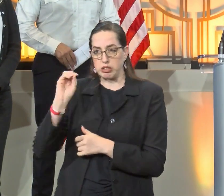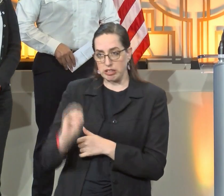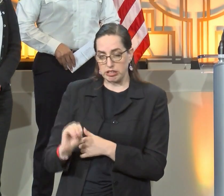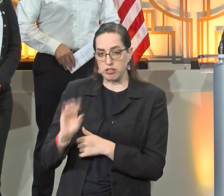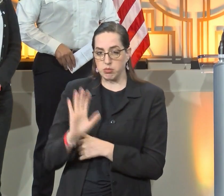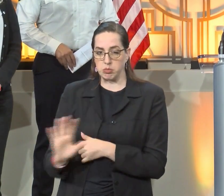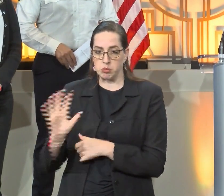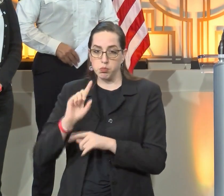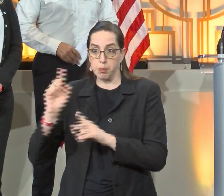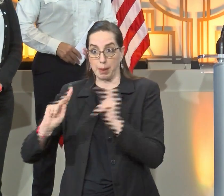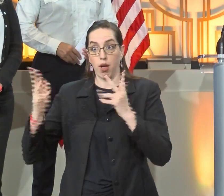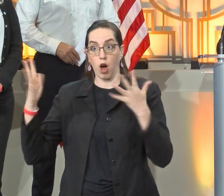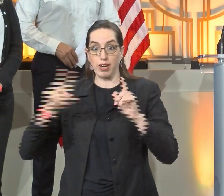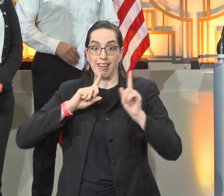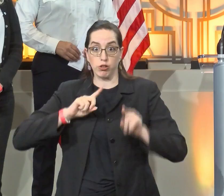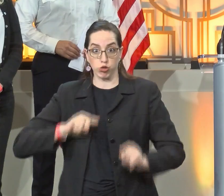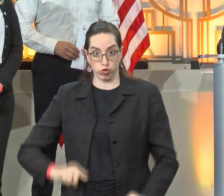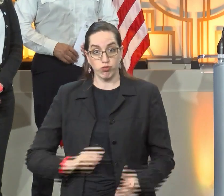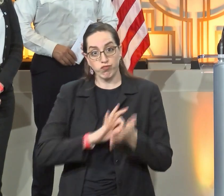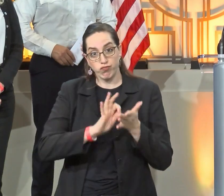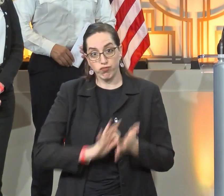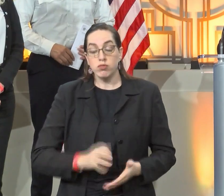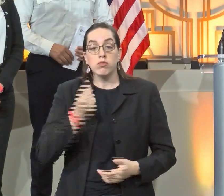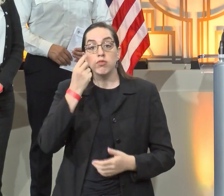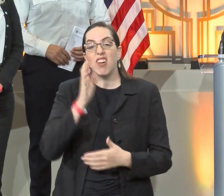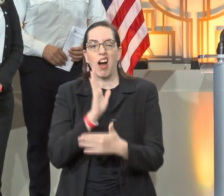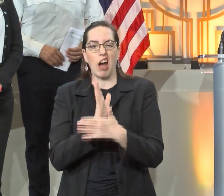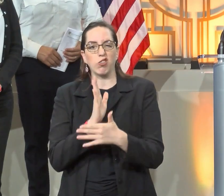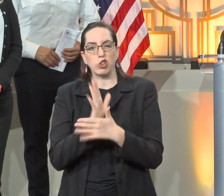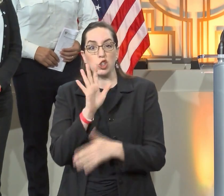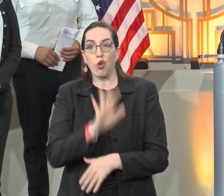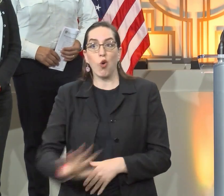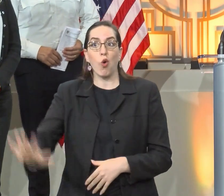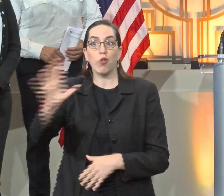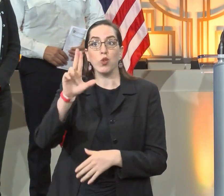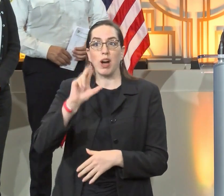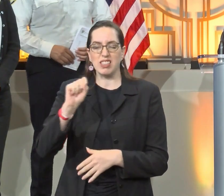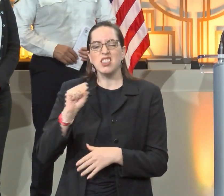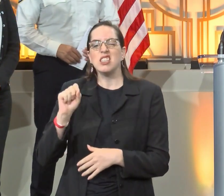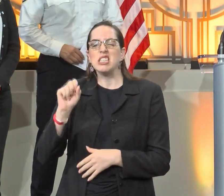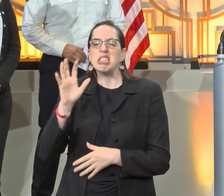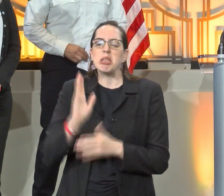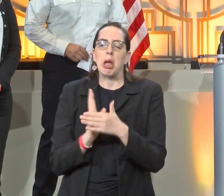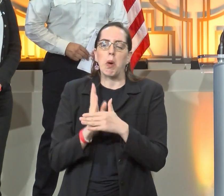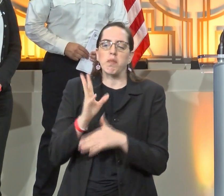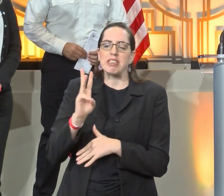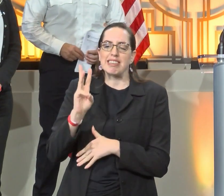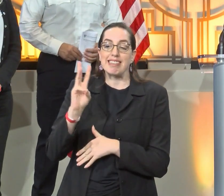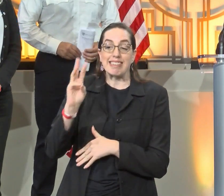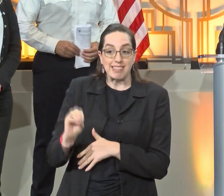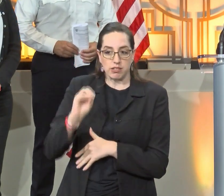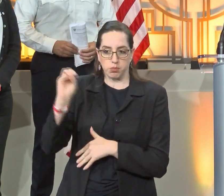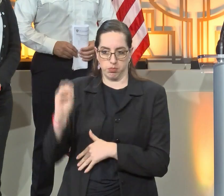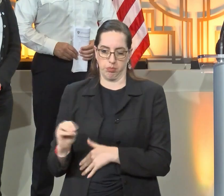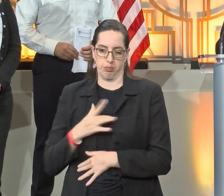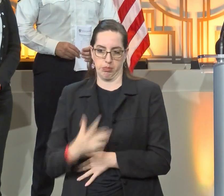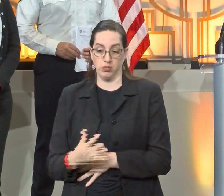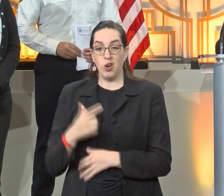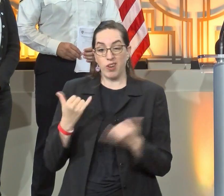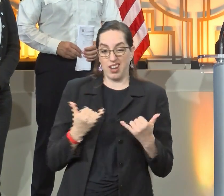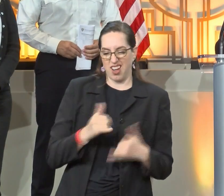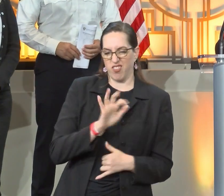in response. The average response in the country is a little over 60%. And we're